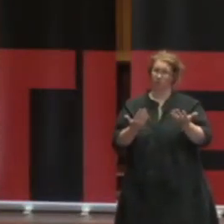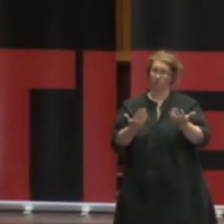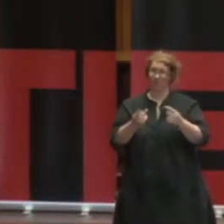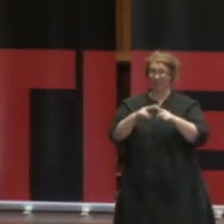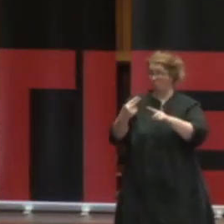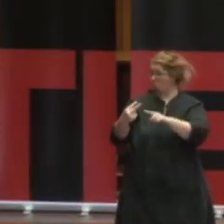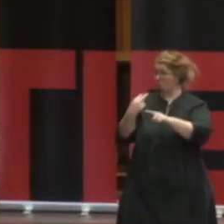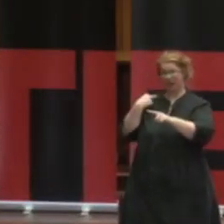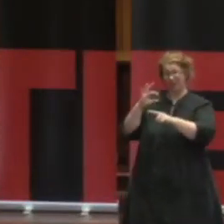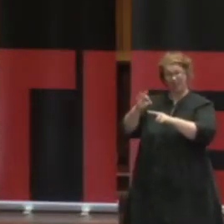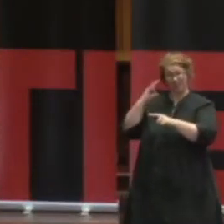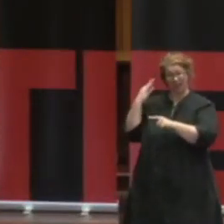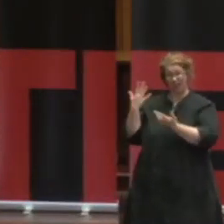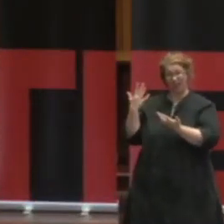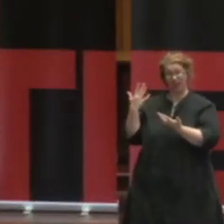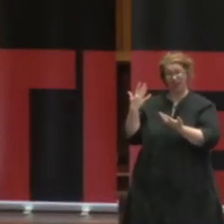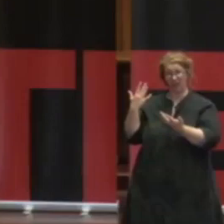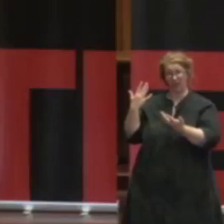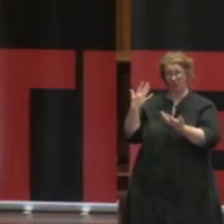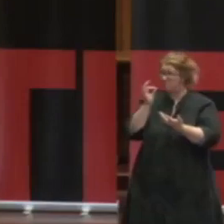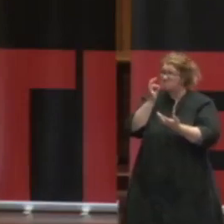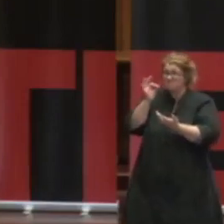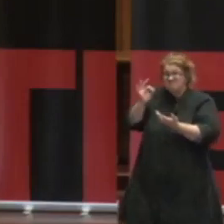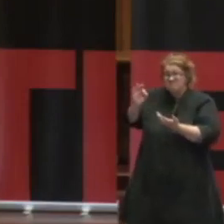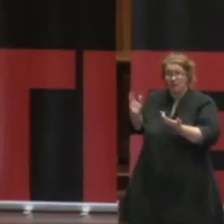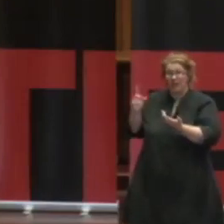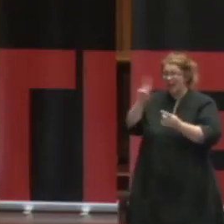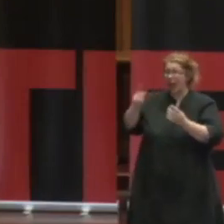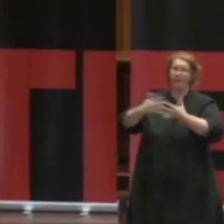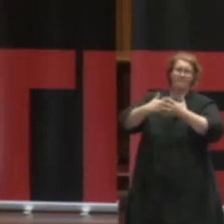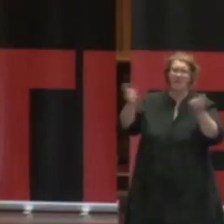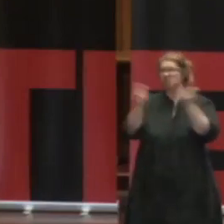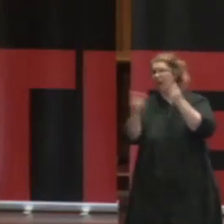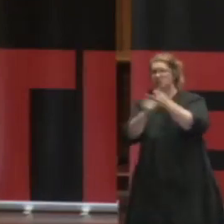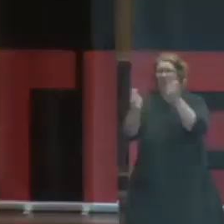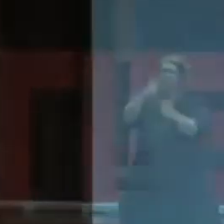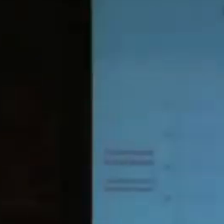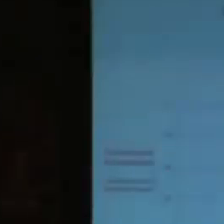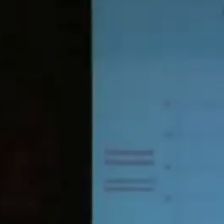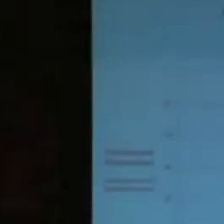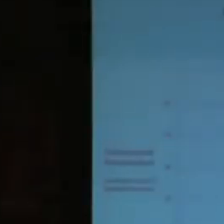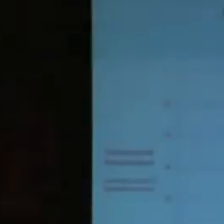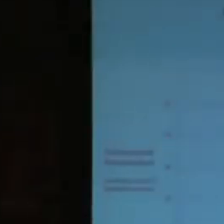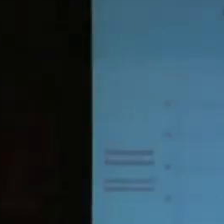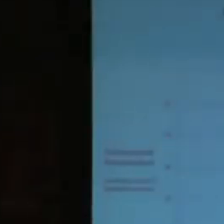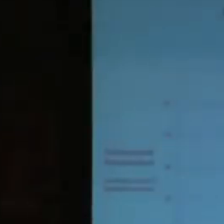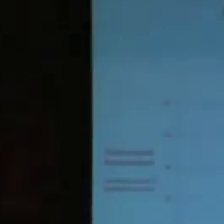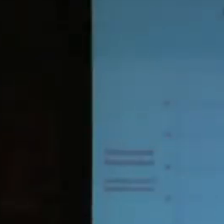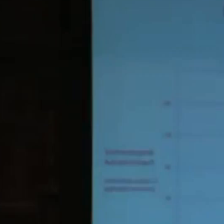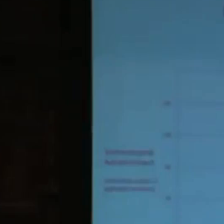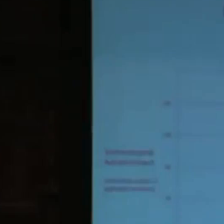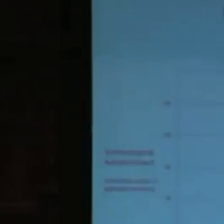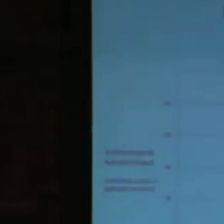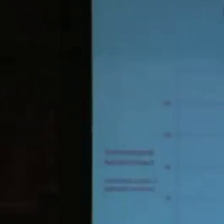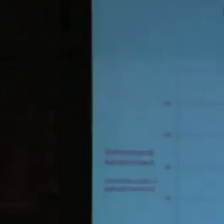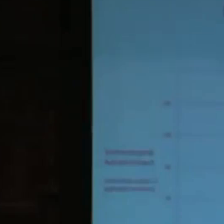the entirety of human history up to that point in time. So if you extrapolate, in the next 200